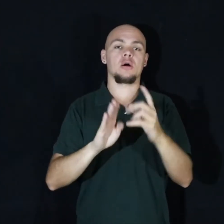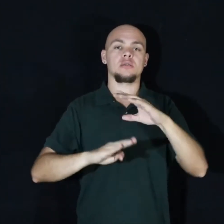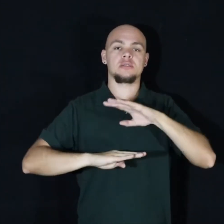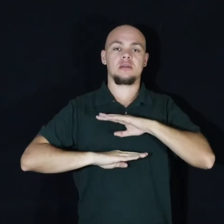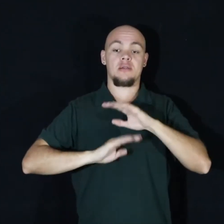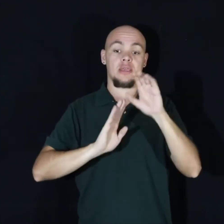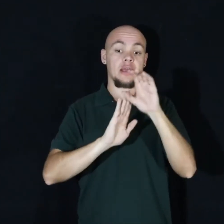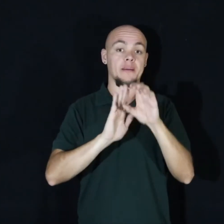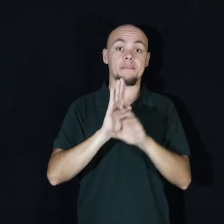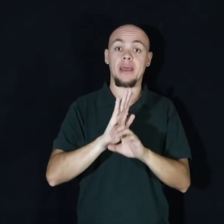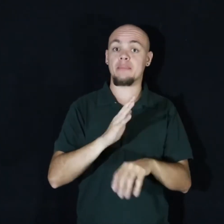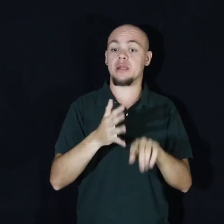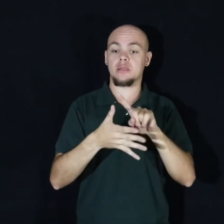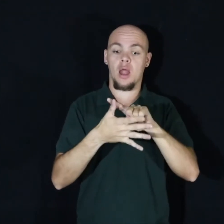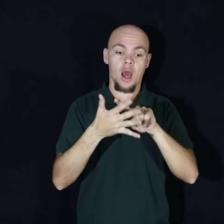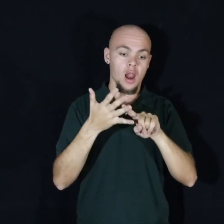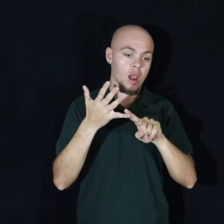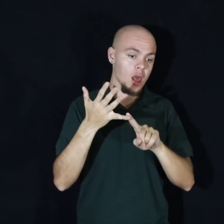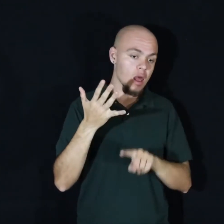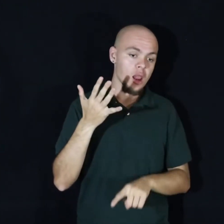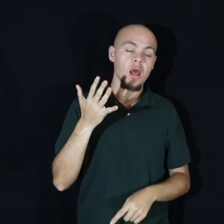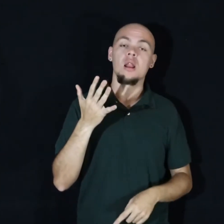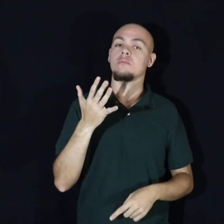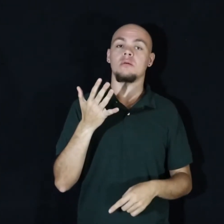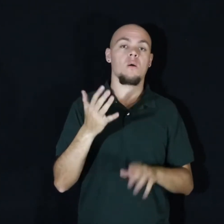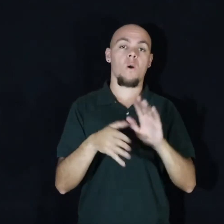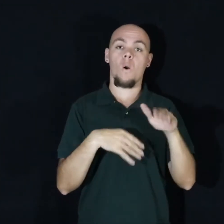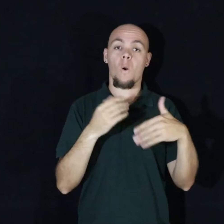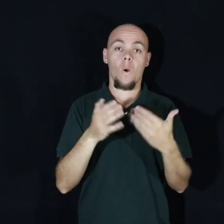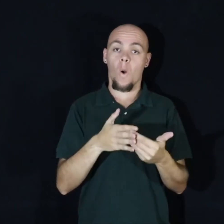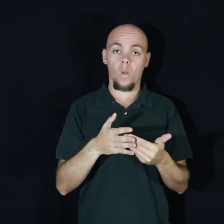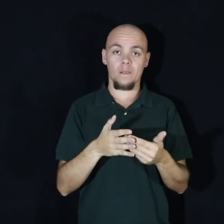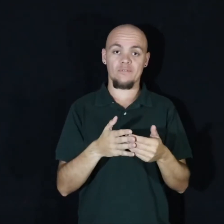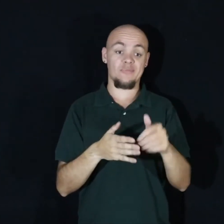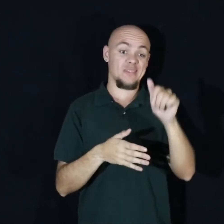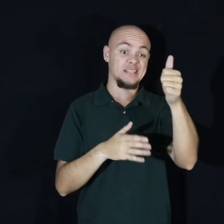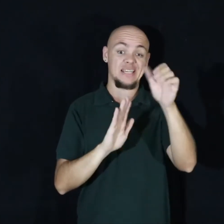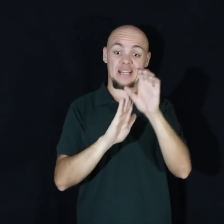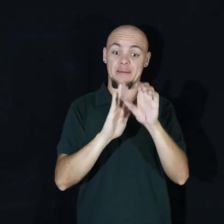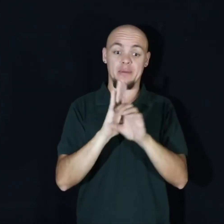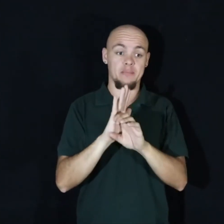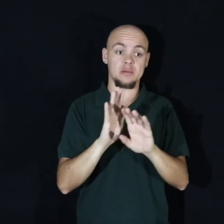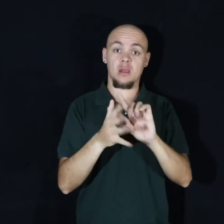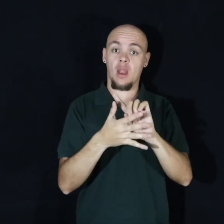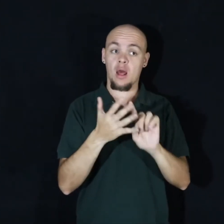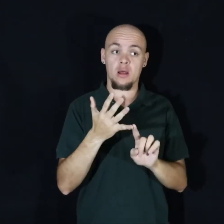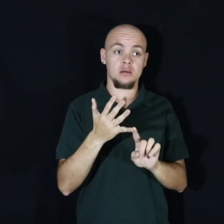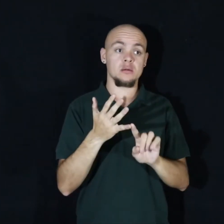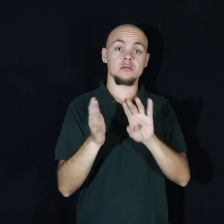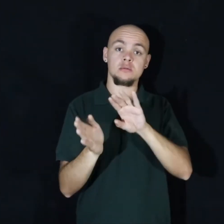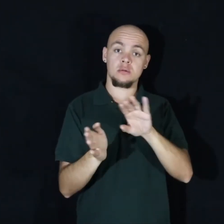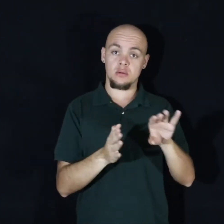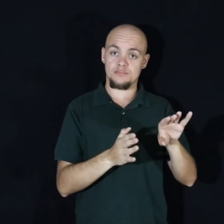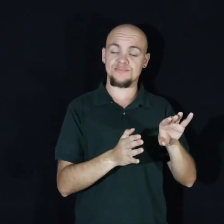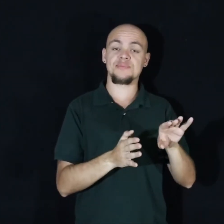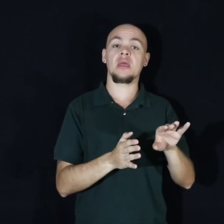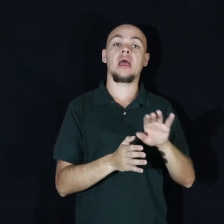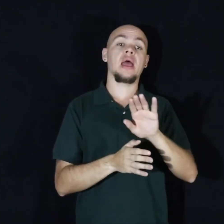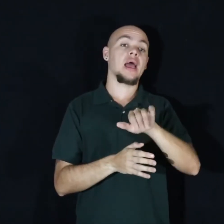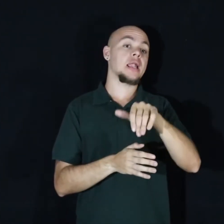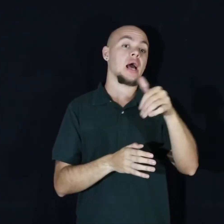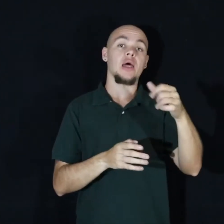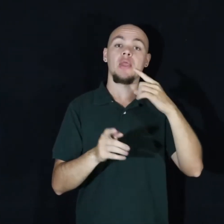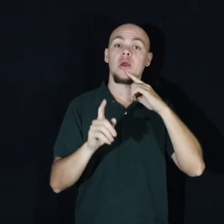has fulfilled the law. The commandments: you shall not commit adultery, you shall not murder, you shall not steal, you shall not covet.